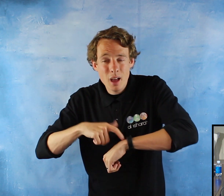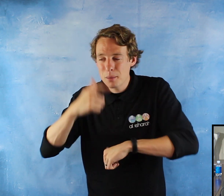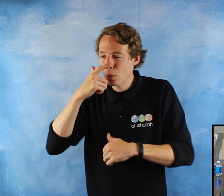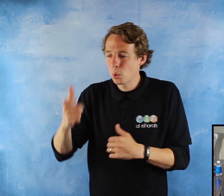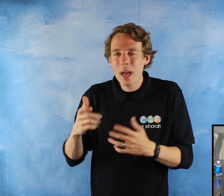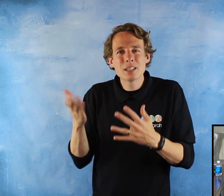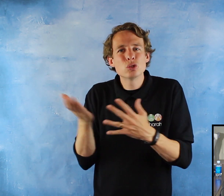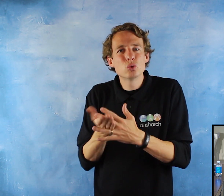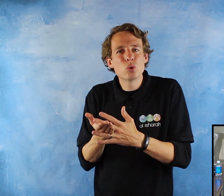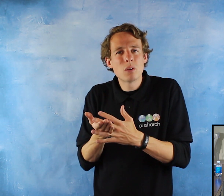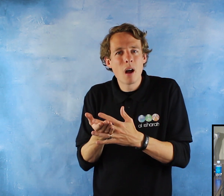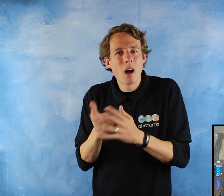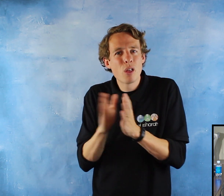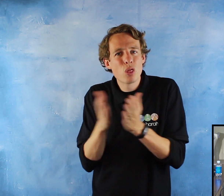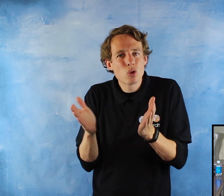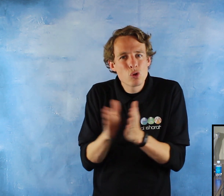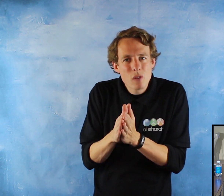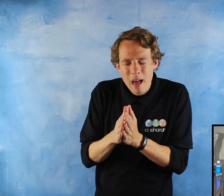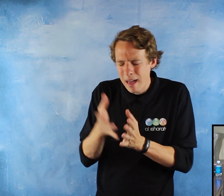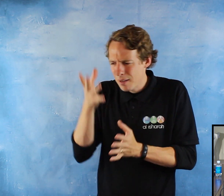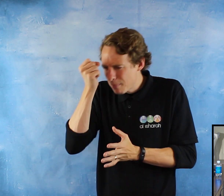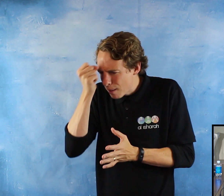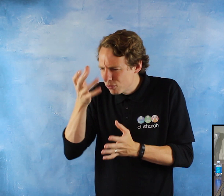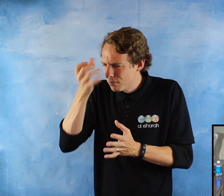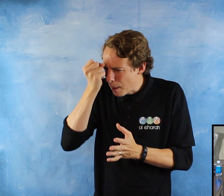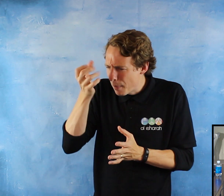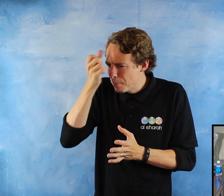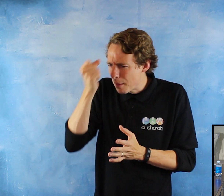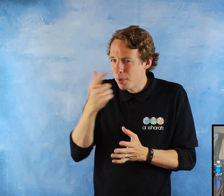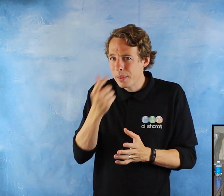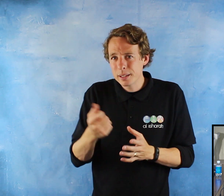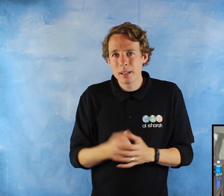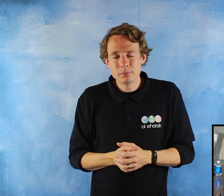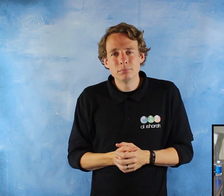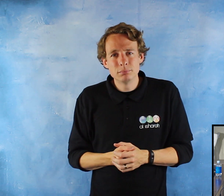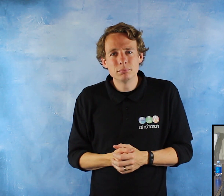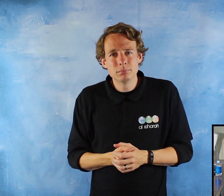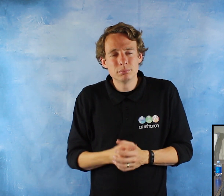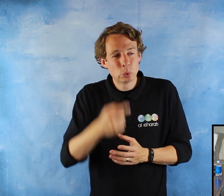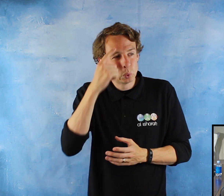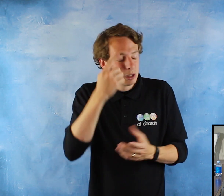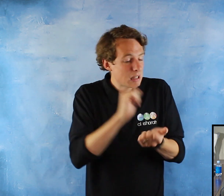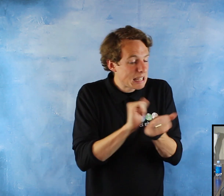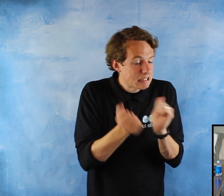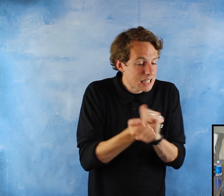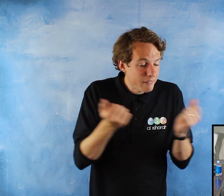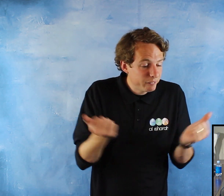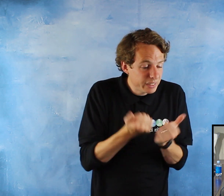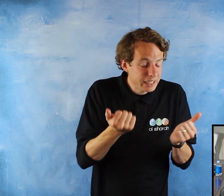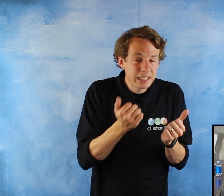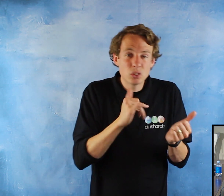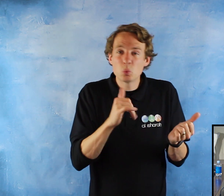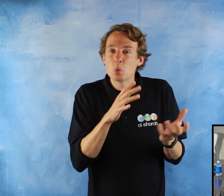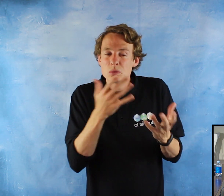their exam, their homework, their school and college, university. This is a good time. Young people, any one of you, how many surahs you memorized? You have a